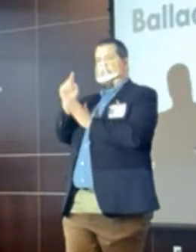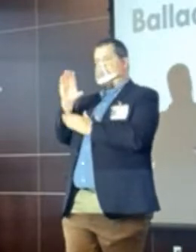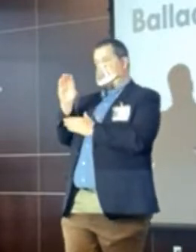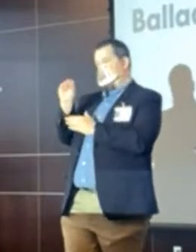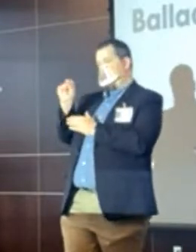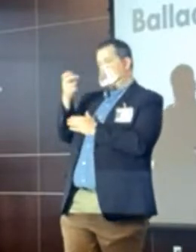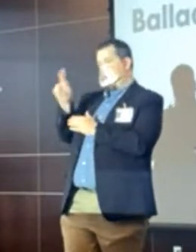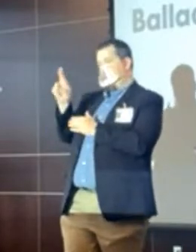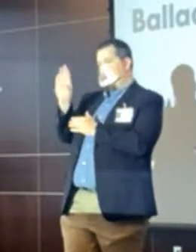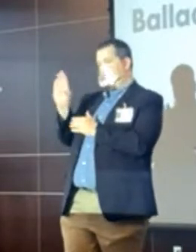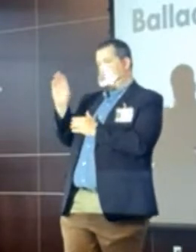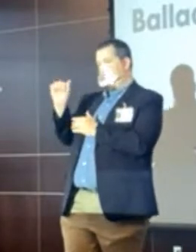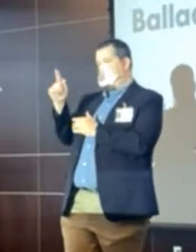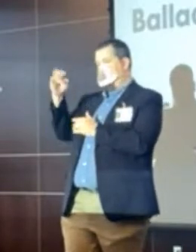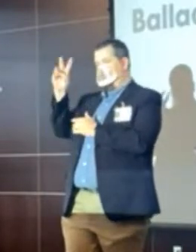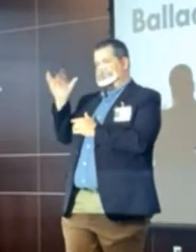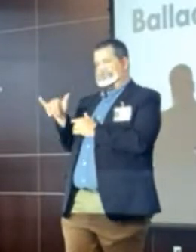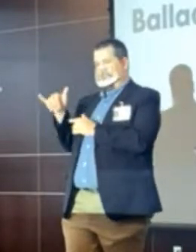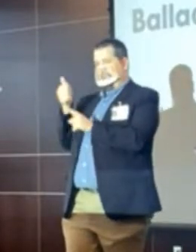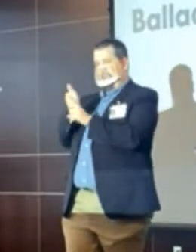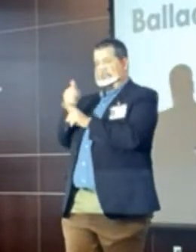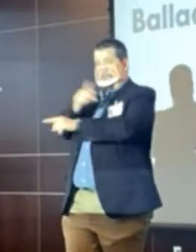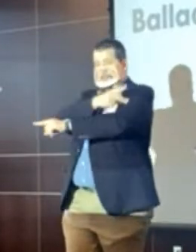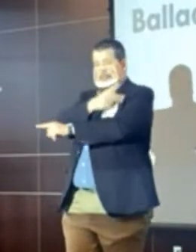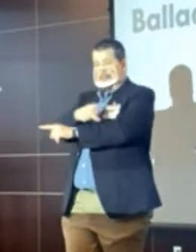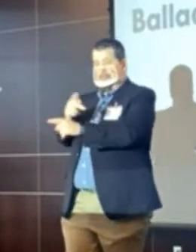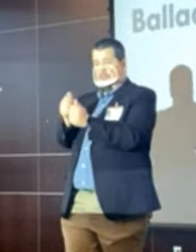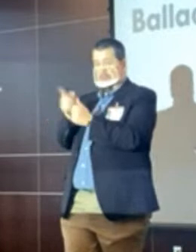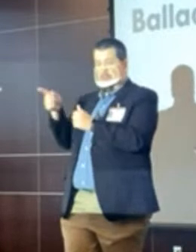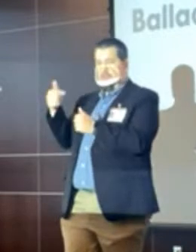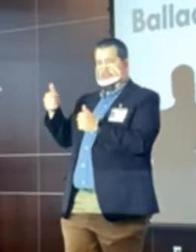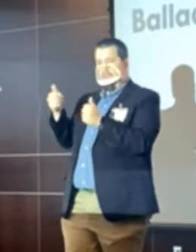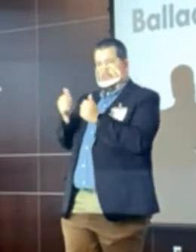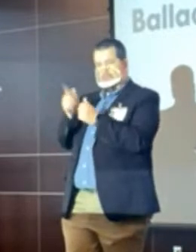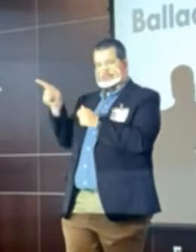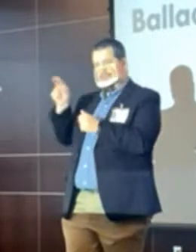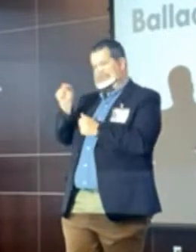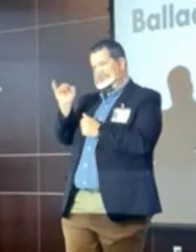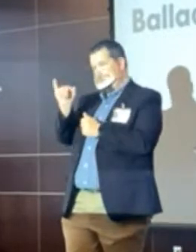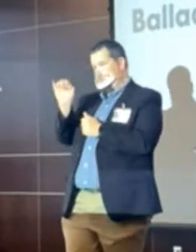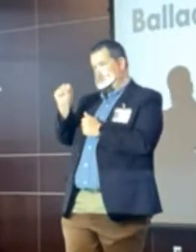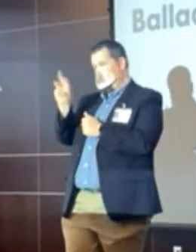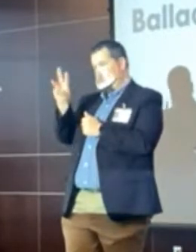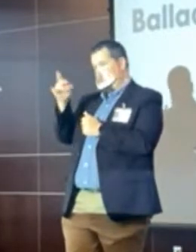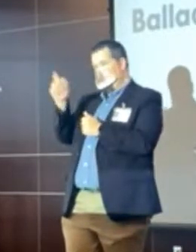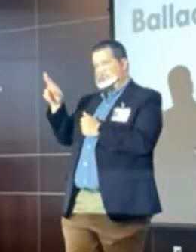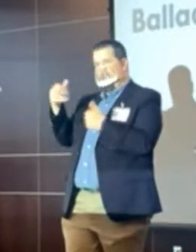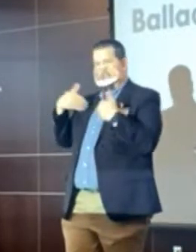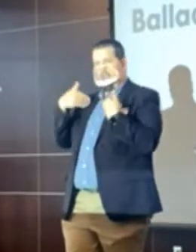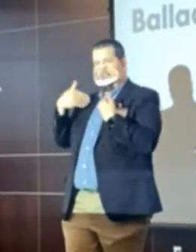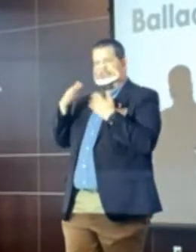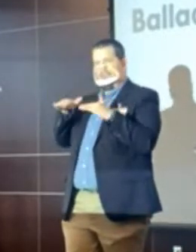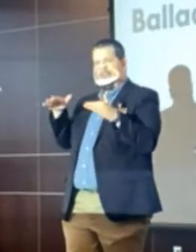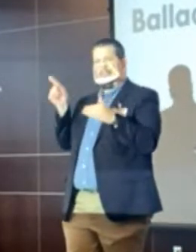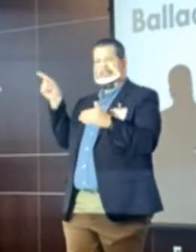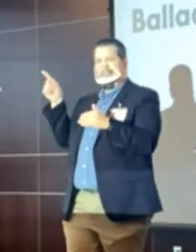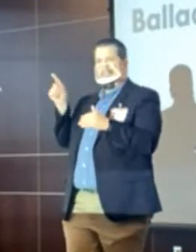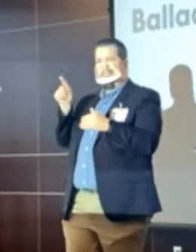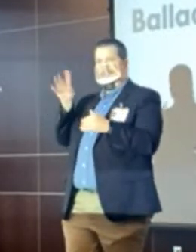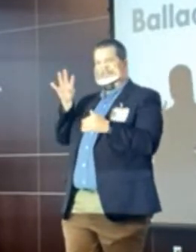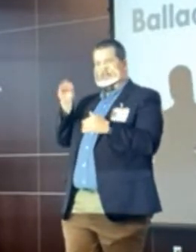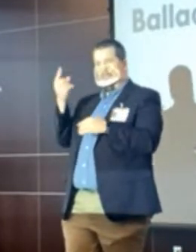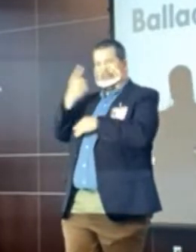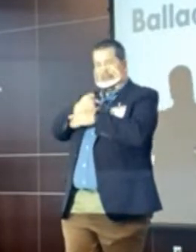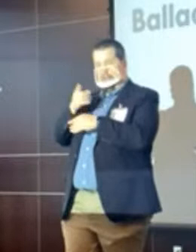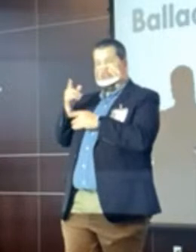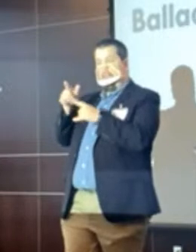Begley, who has been a patient with us, this young man has been with Nice Longer for over 44 days, was able to